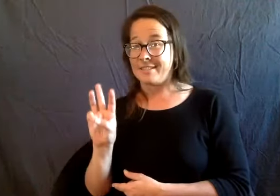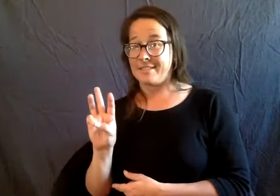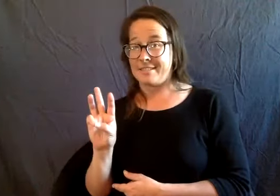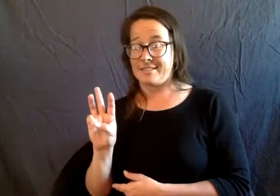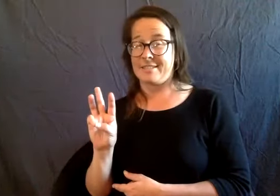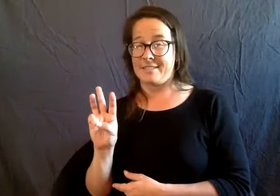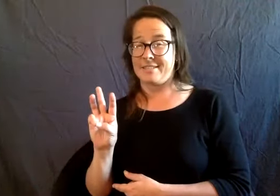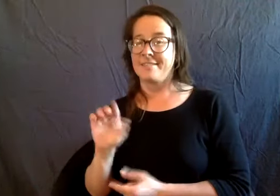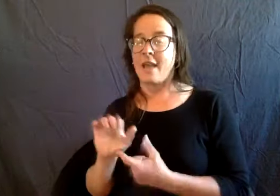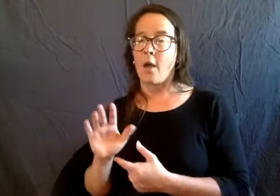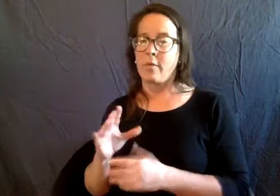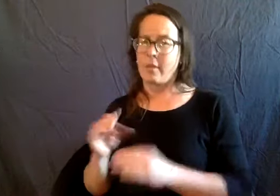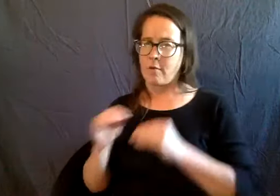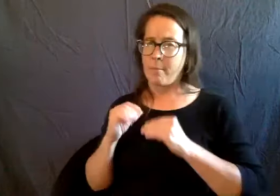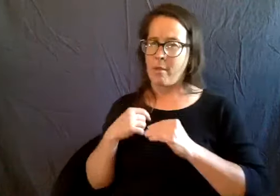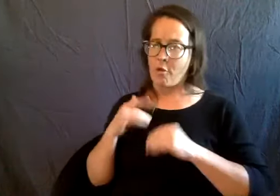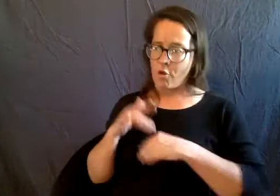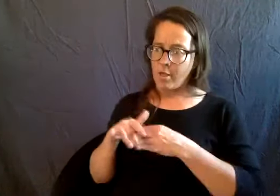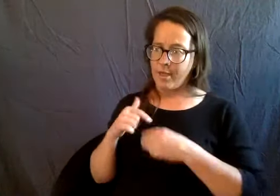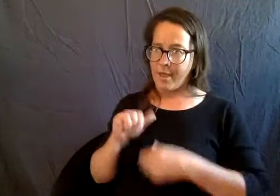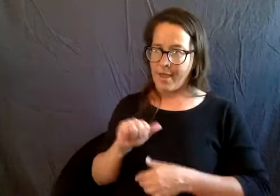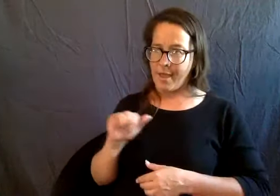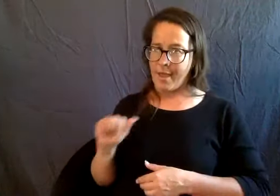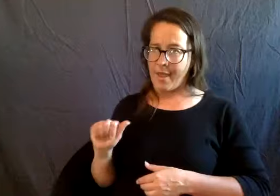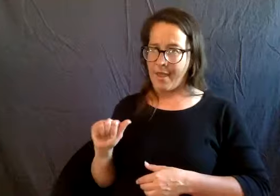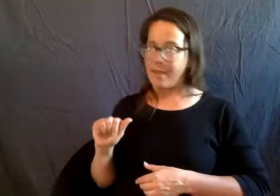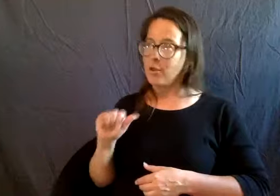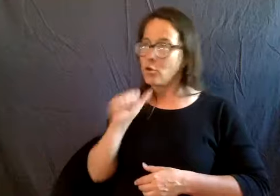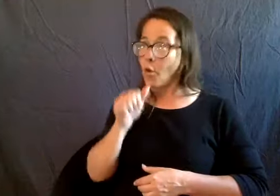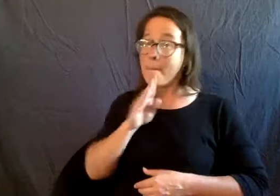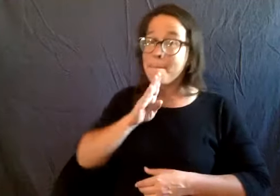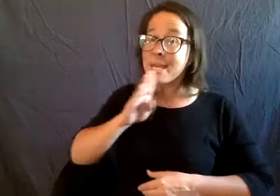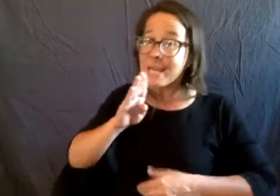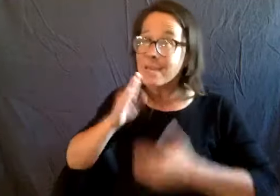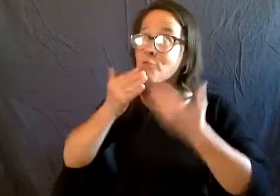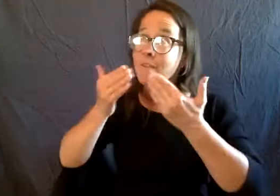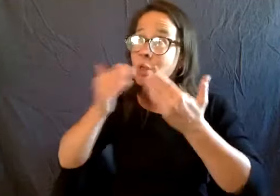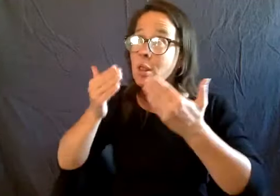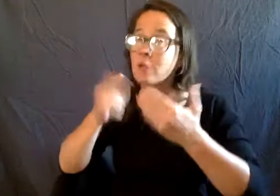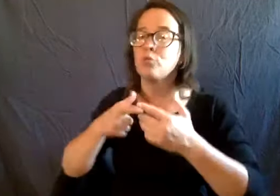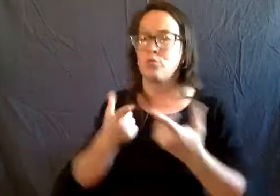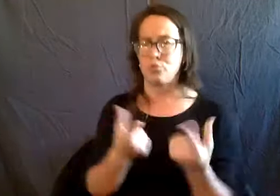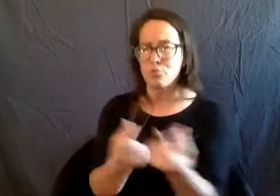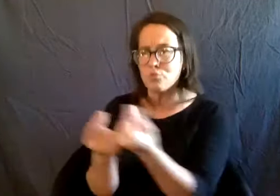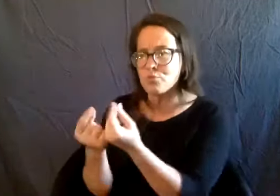for that date. And I was taught early in AA that you don't be grateful, you do grateful. And